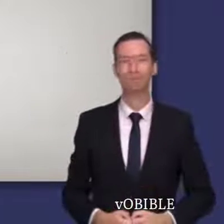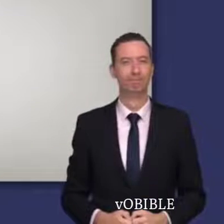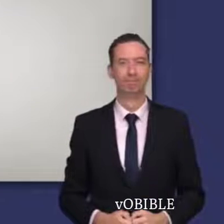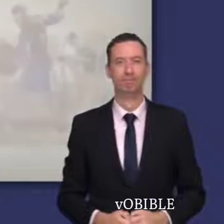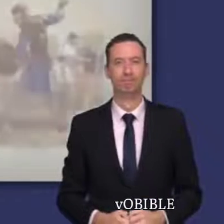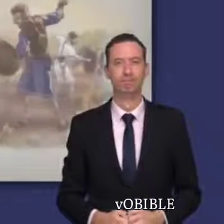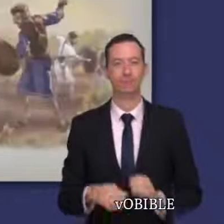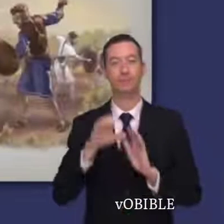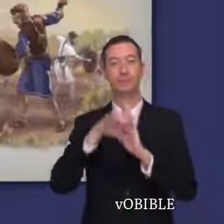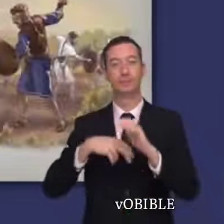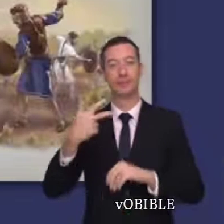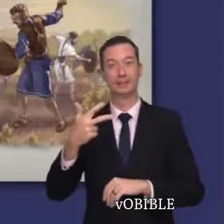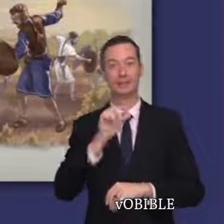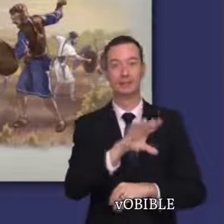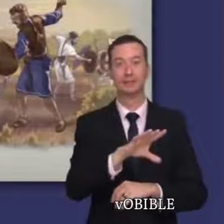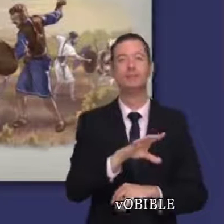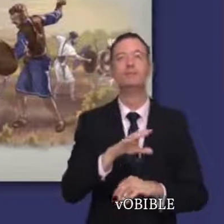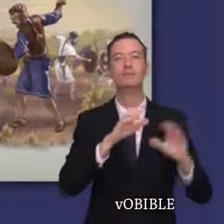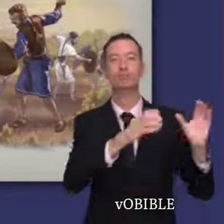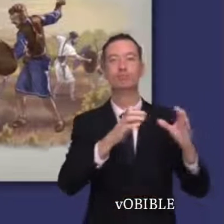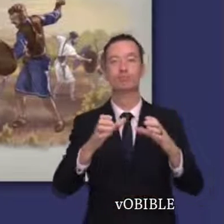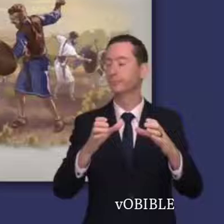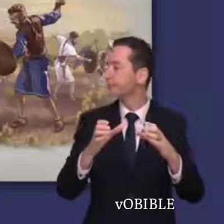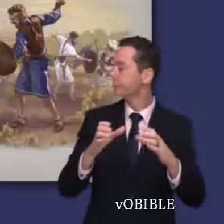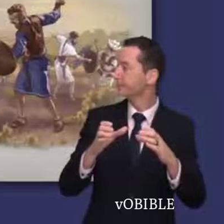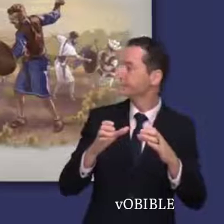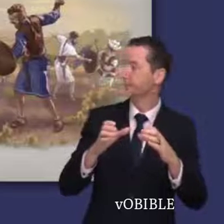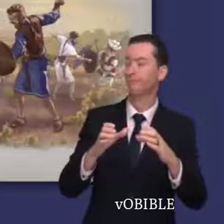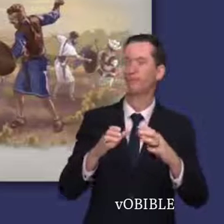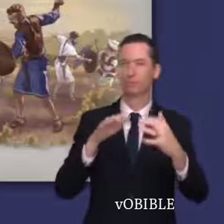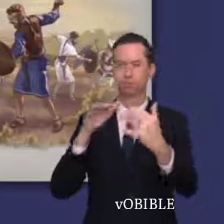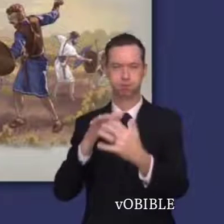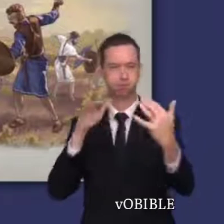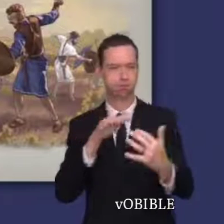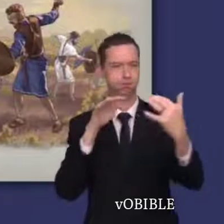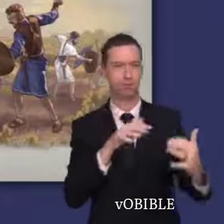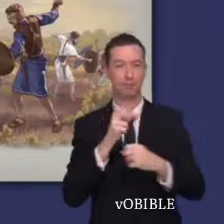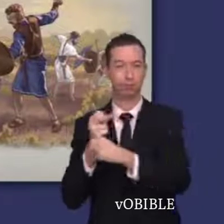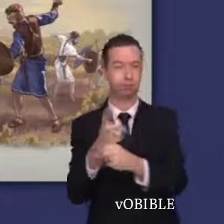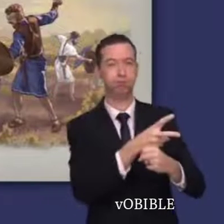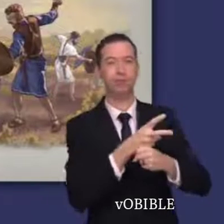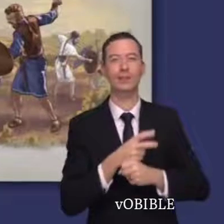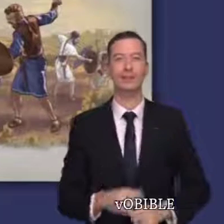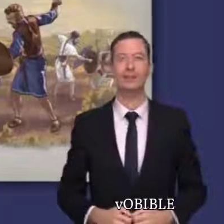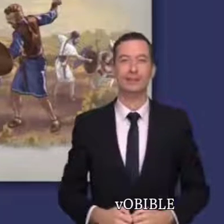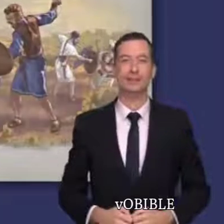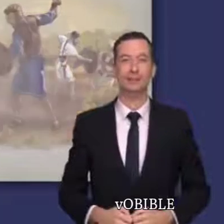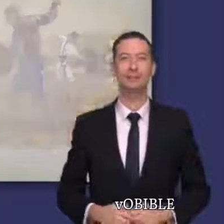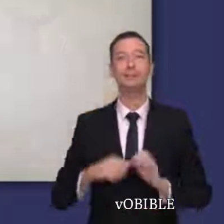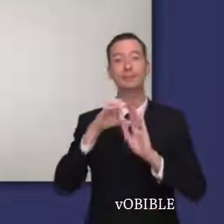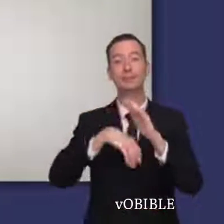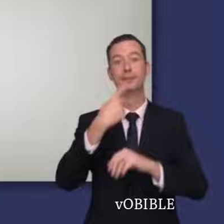Chapters 8 and 10 tell about David's victories over the Amalekites, Moabites, Philistines, and other